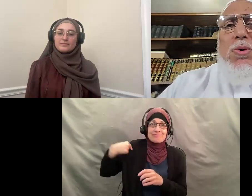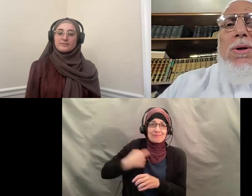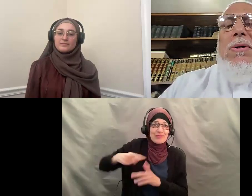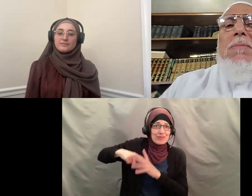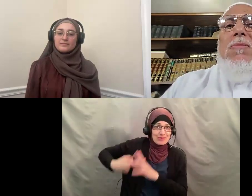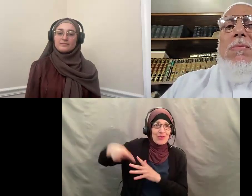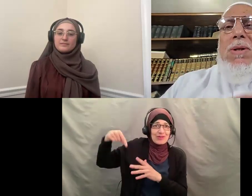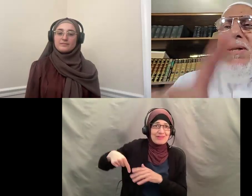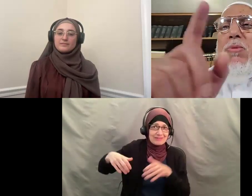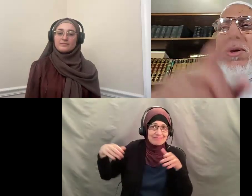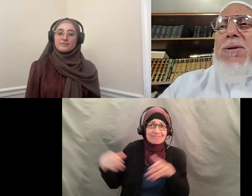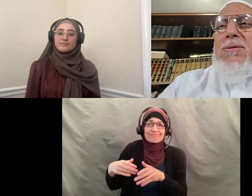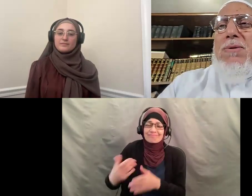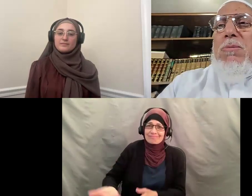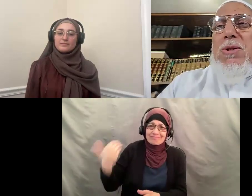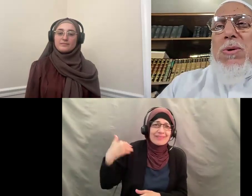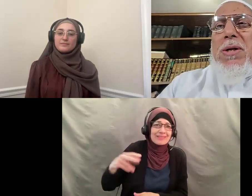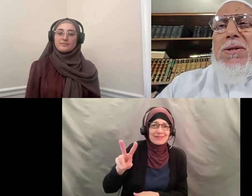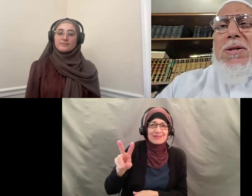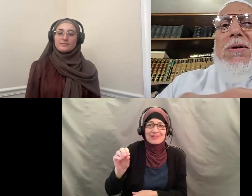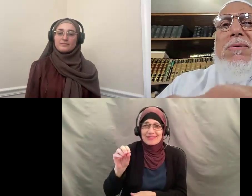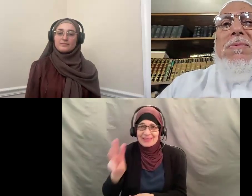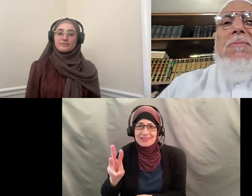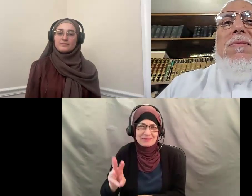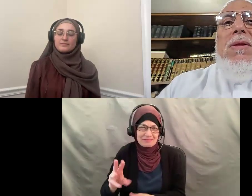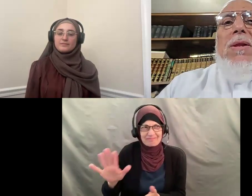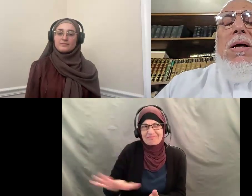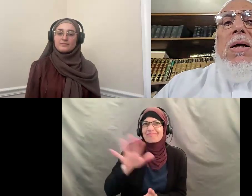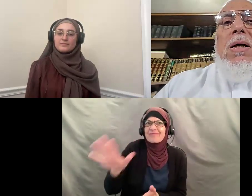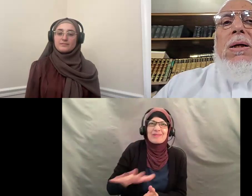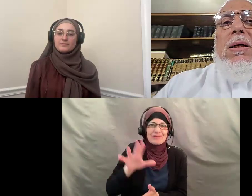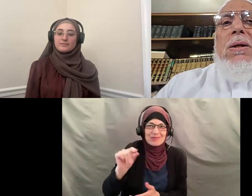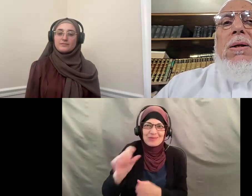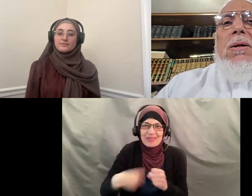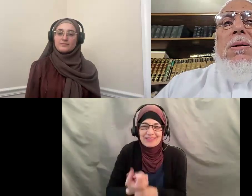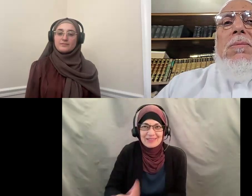not sure, but somewhere almost 20 years ago.